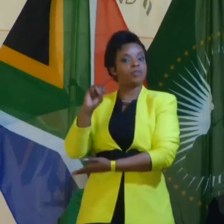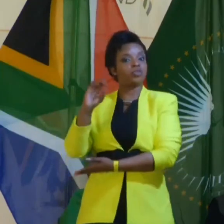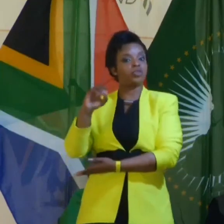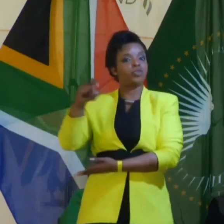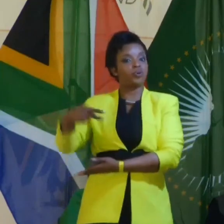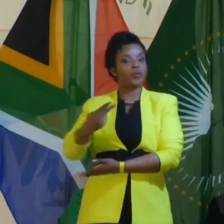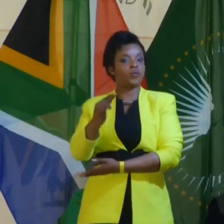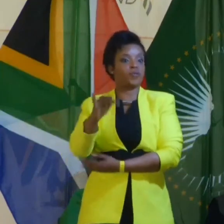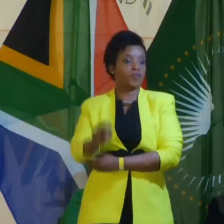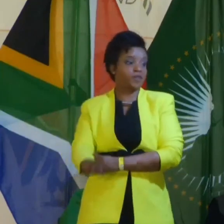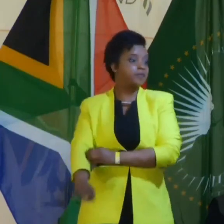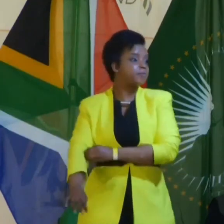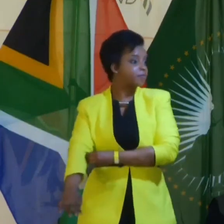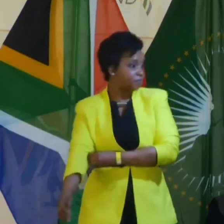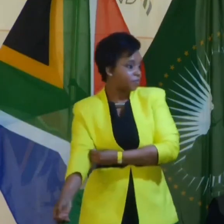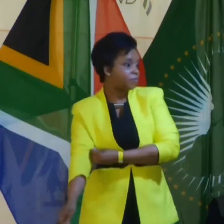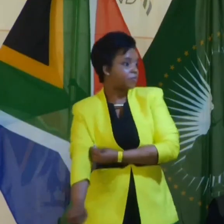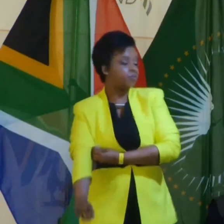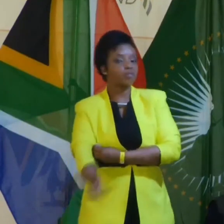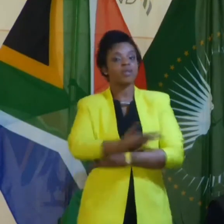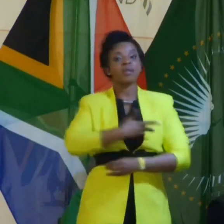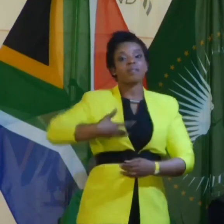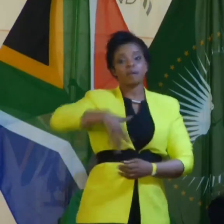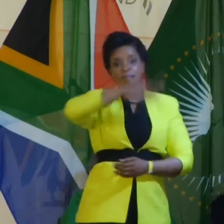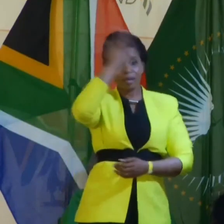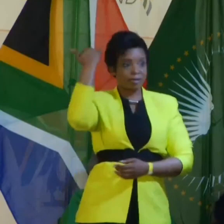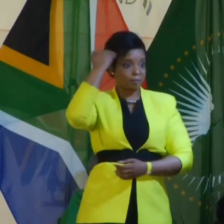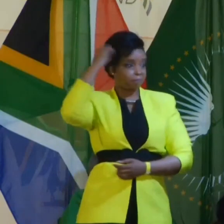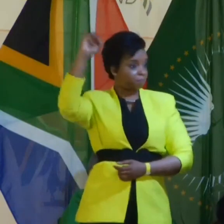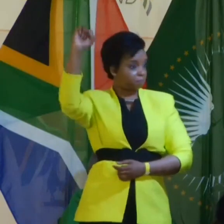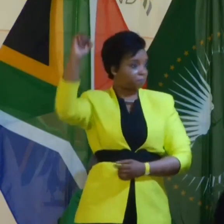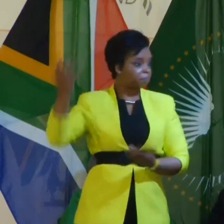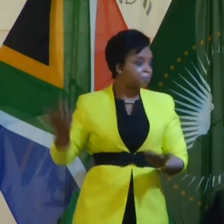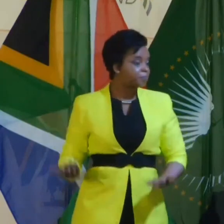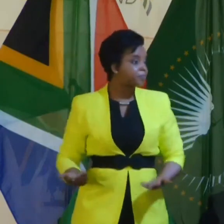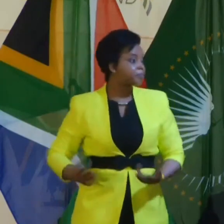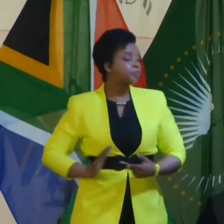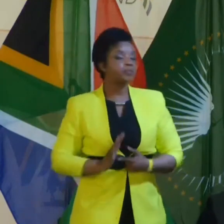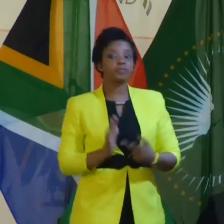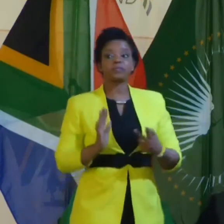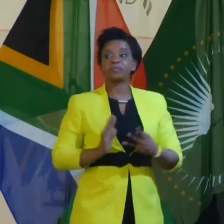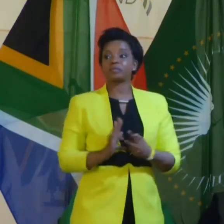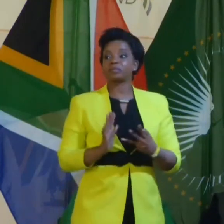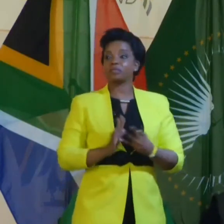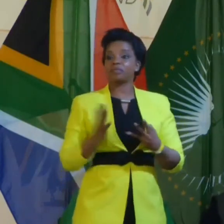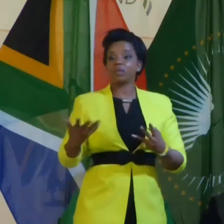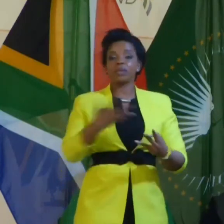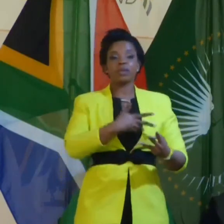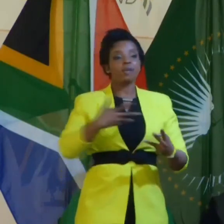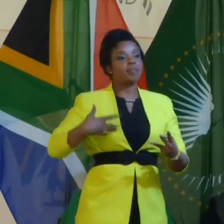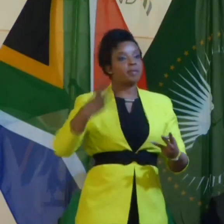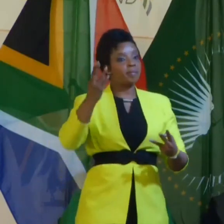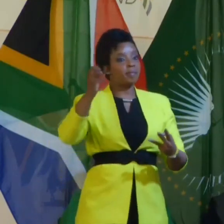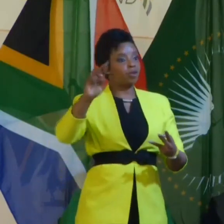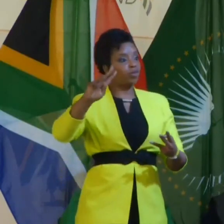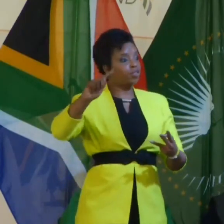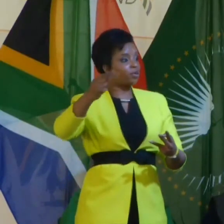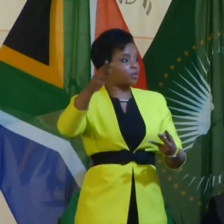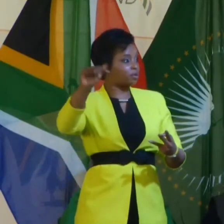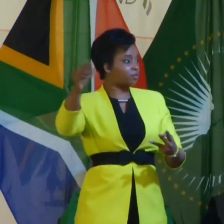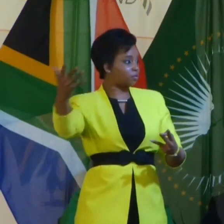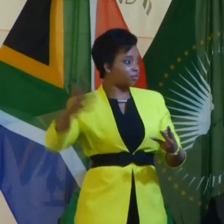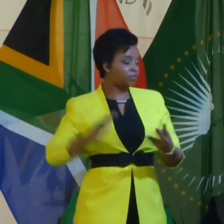of Winnie Madikizela Mandela. We are products of Bertha Xowa. We